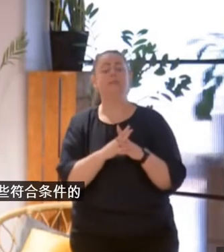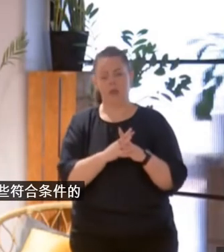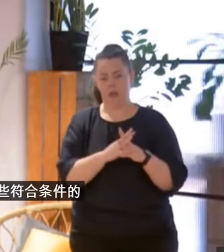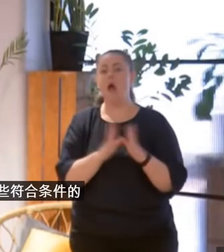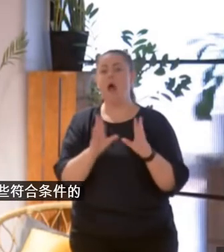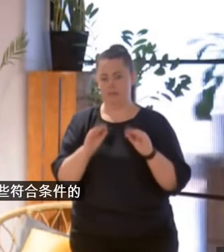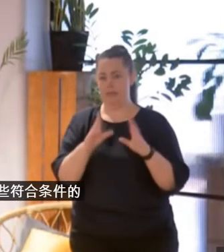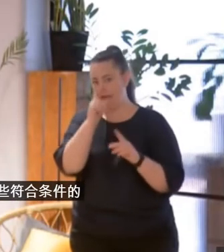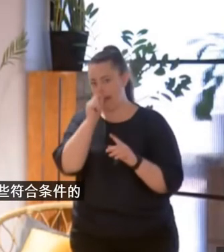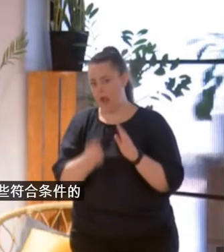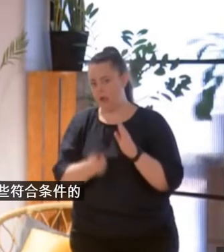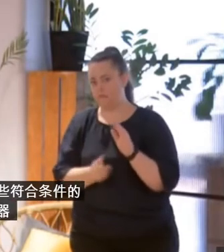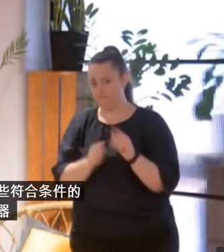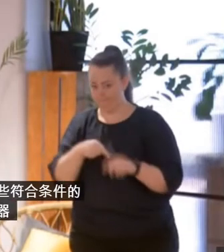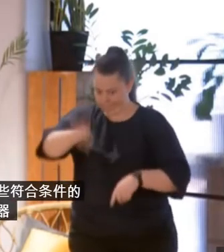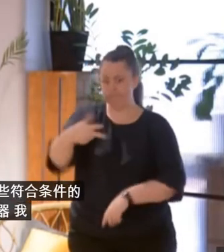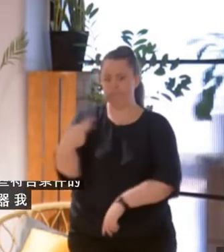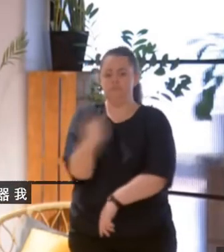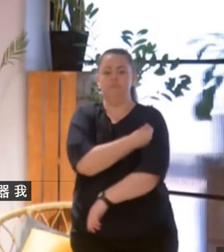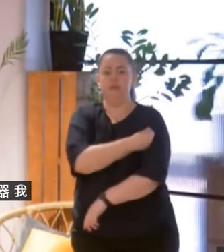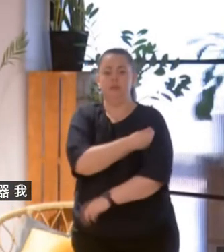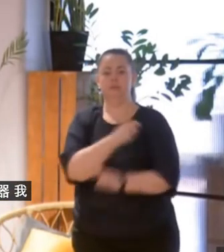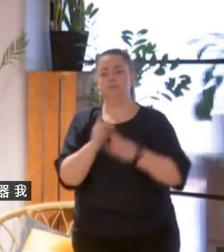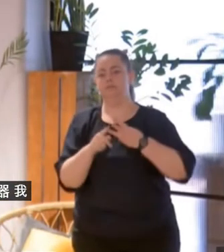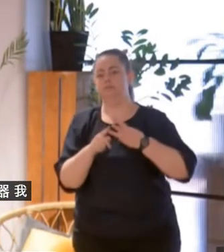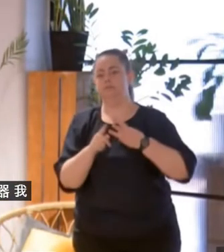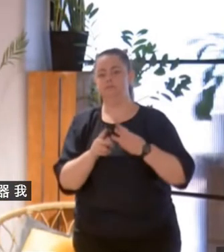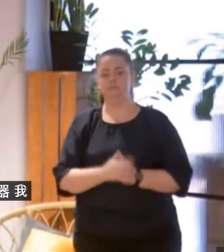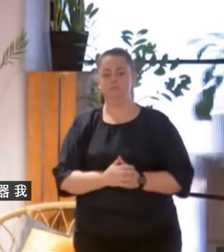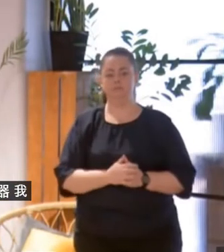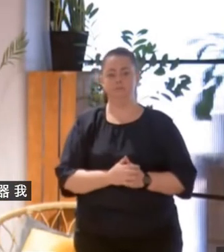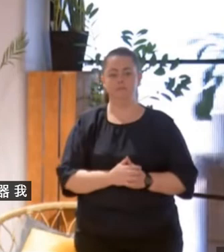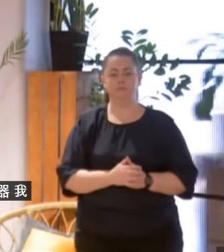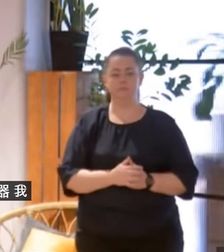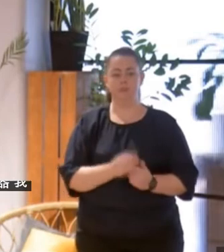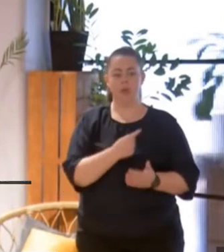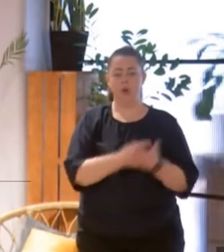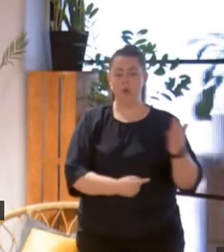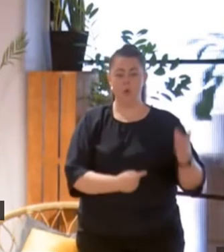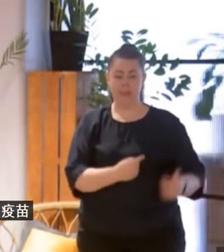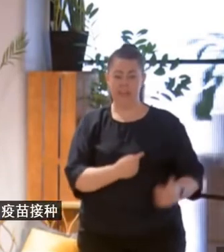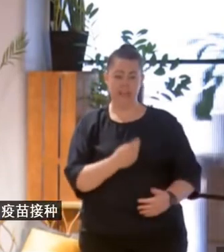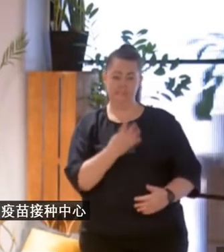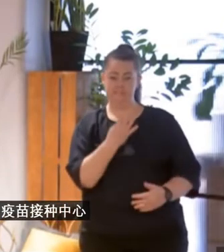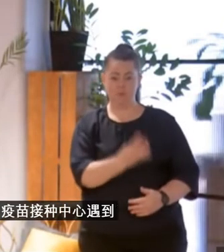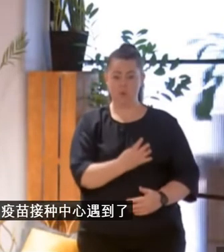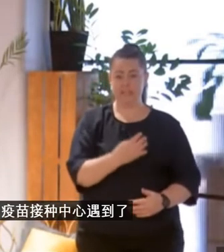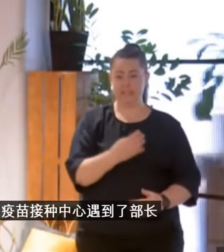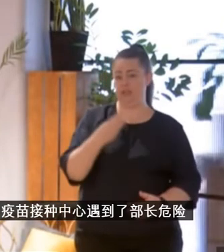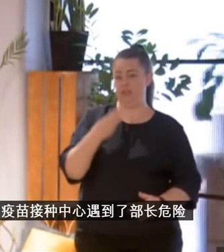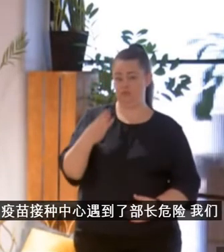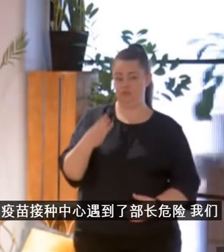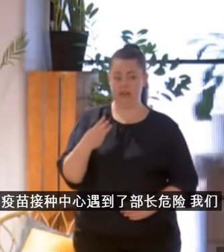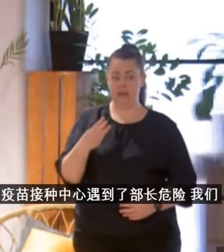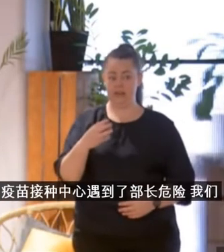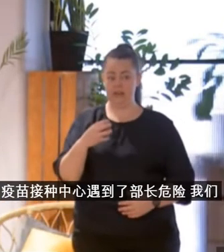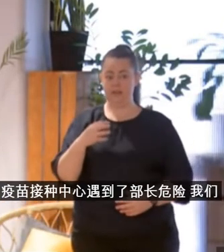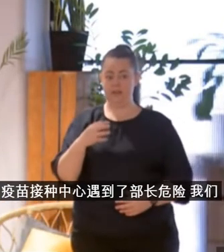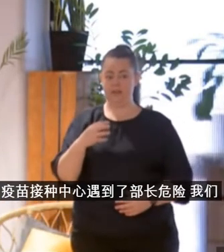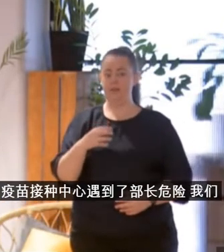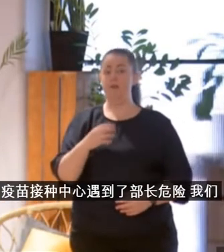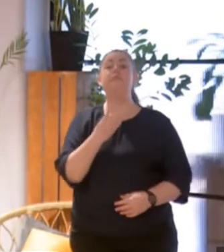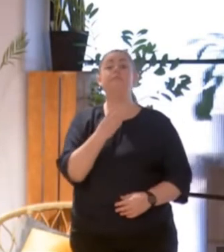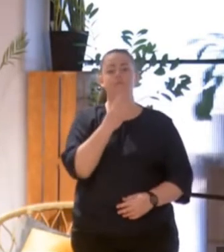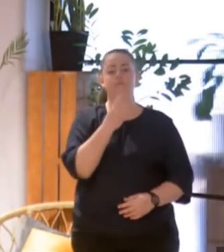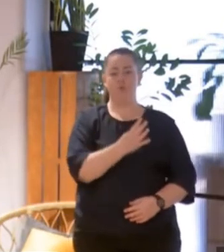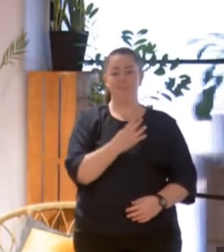eligible population who have received a booster. I was out with Minister Hazzard yesterday at our Homebush vaccination hub. We met people who had